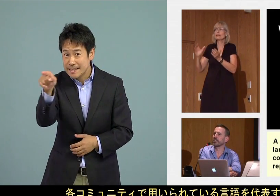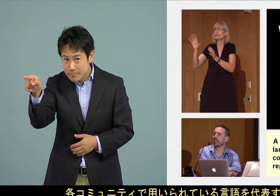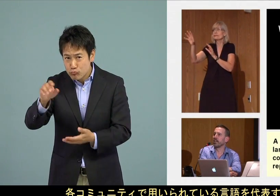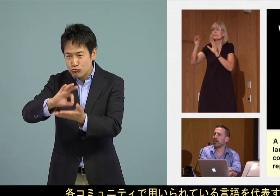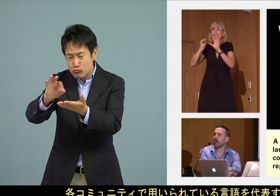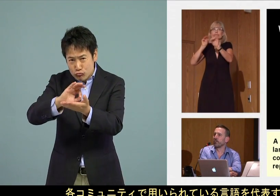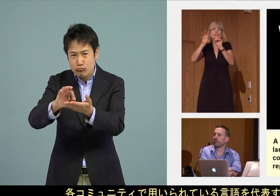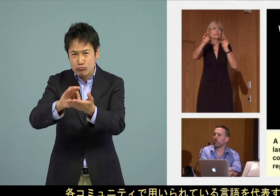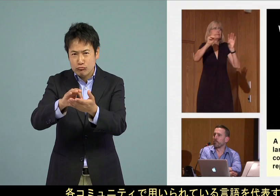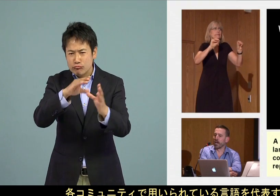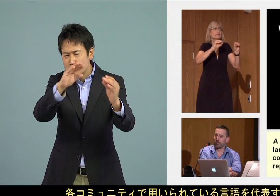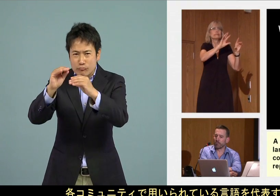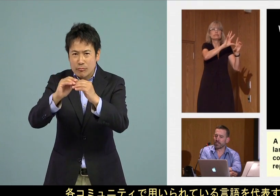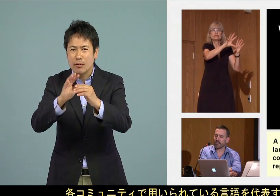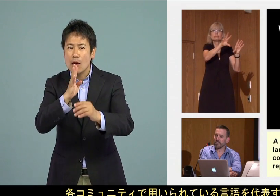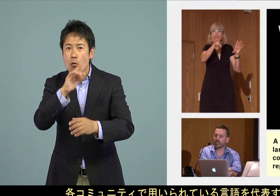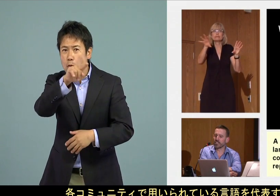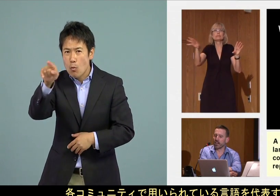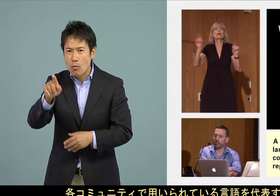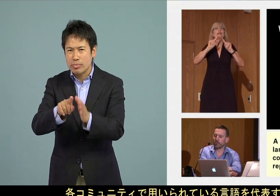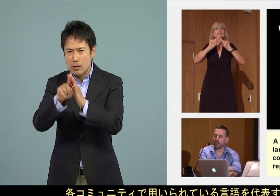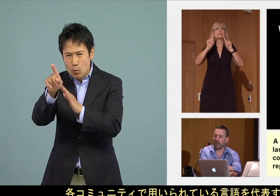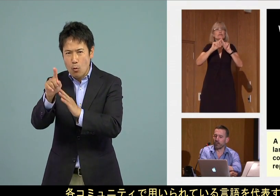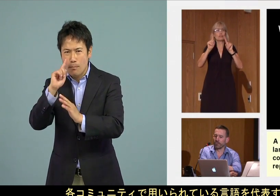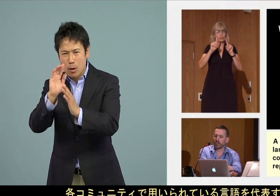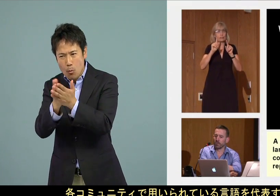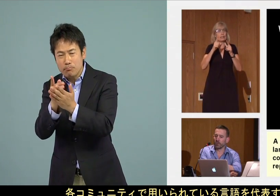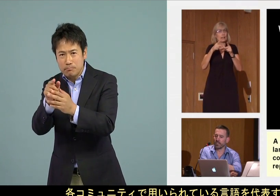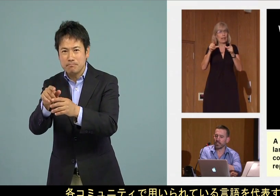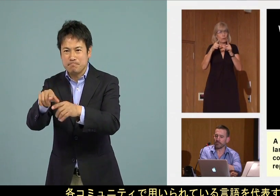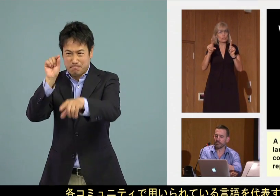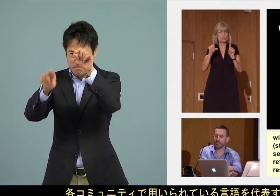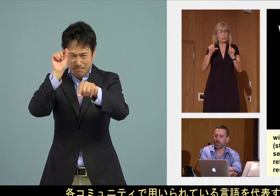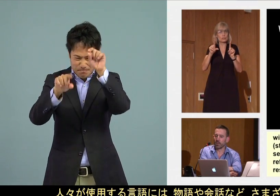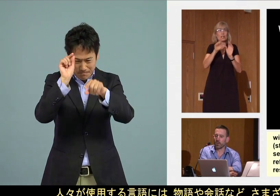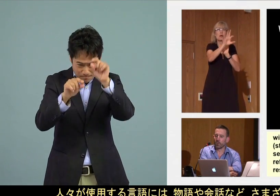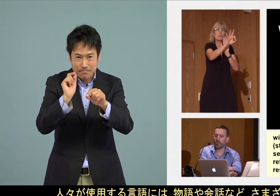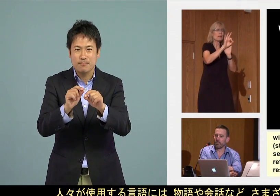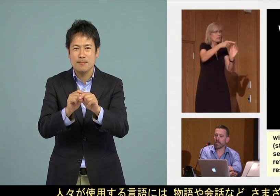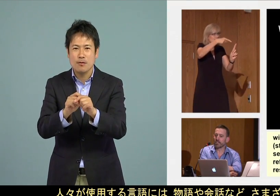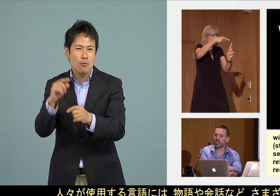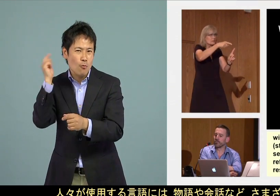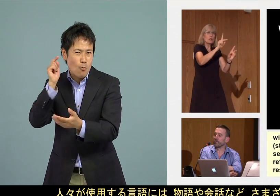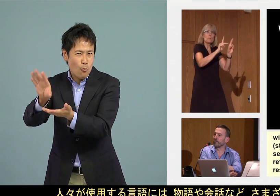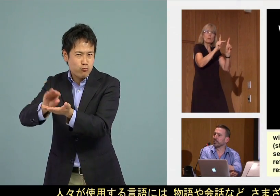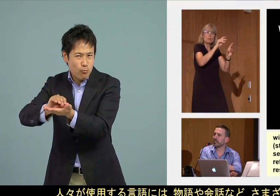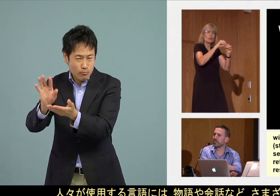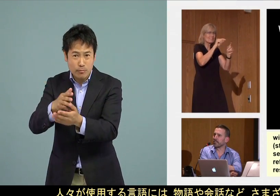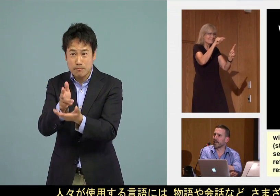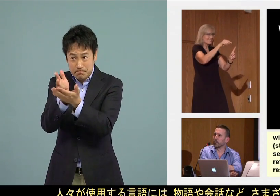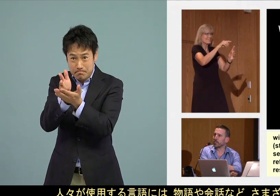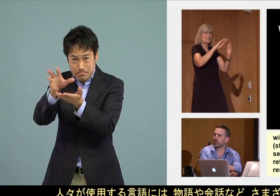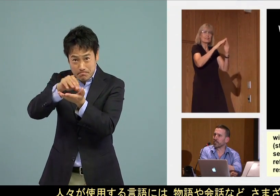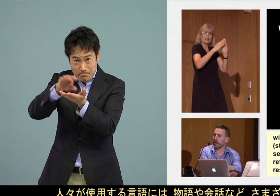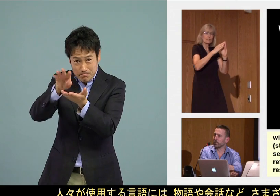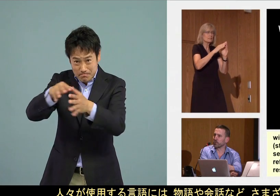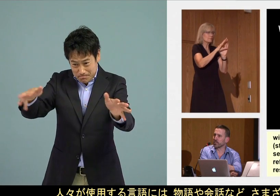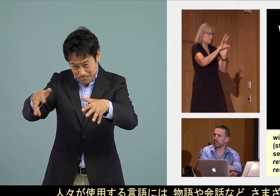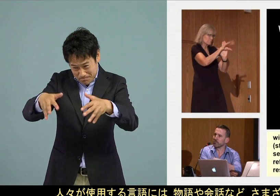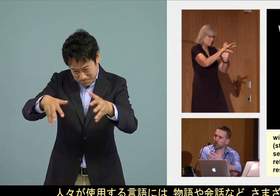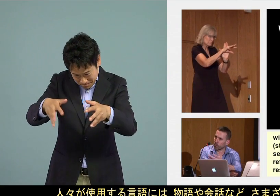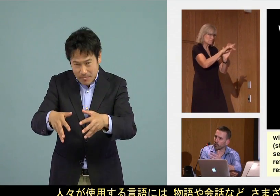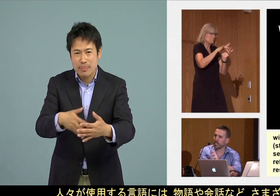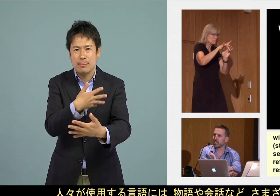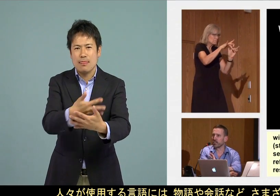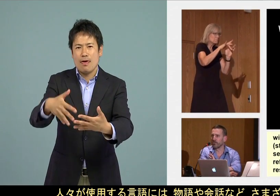recordings from a representative sample of the community with a mix of different language